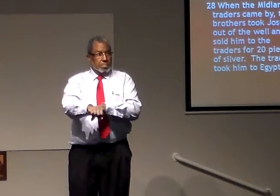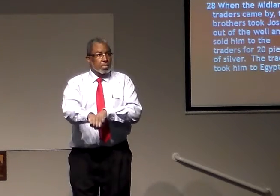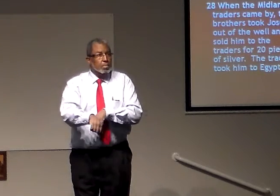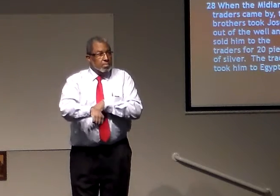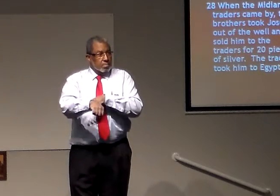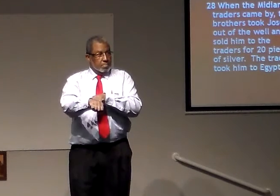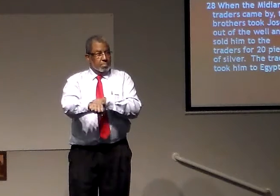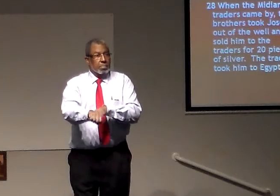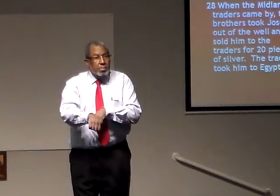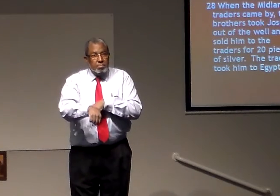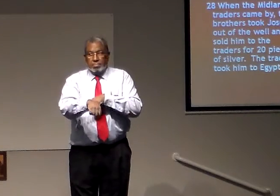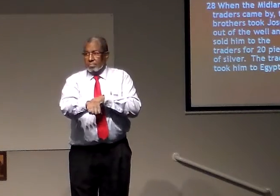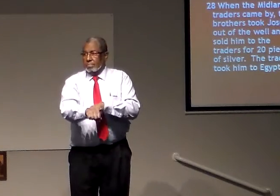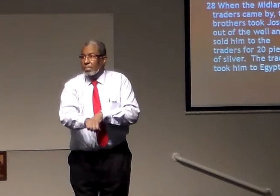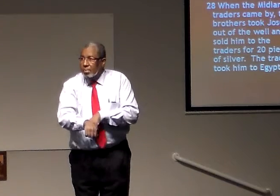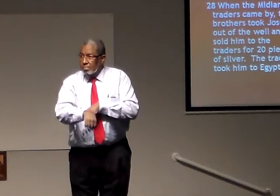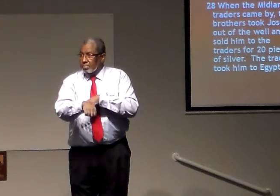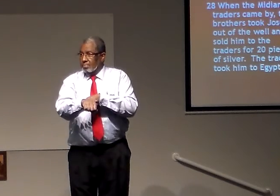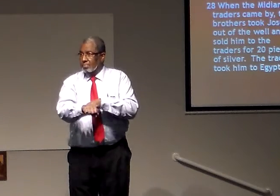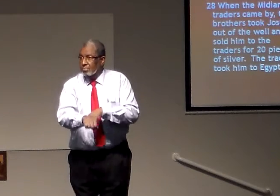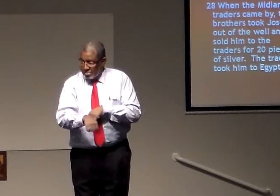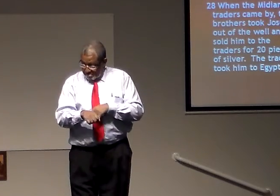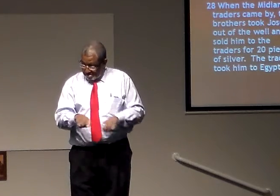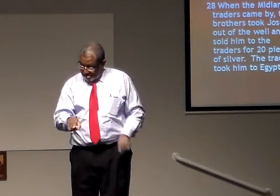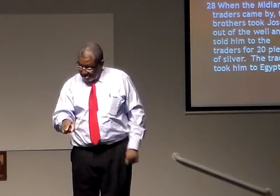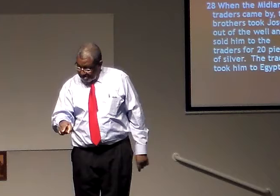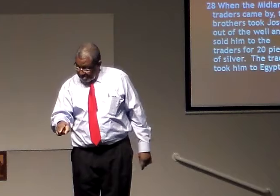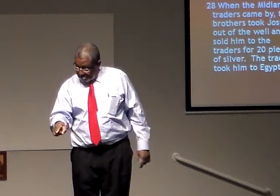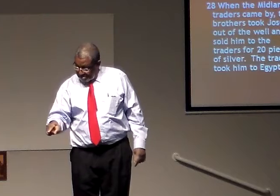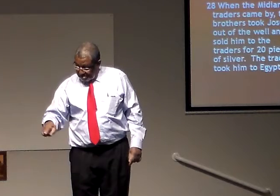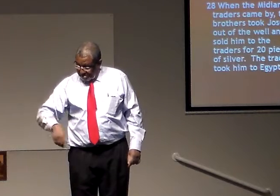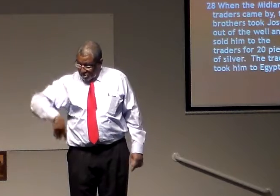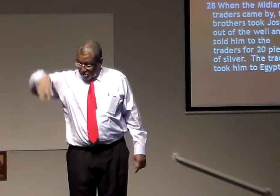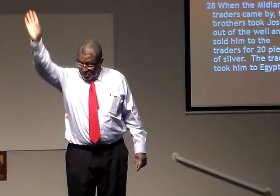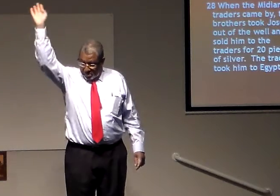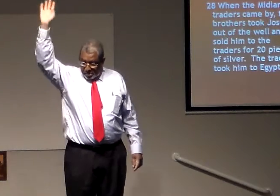And that they ride on and ride on and ride on and ride on and ride on.